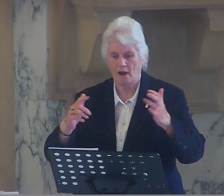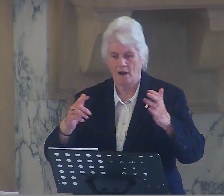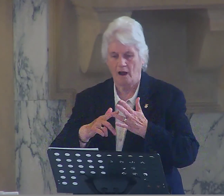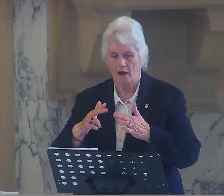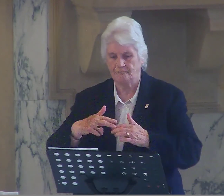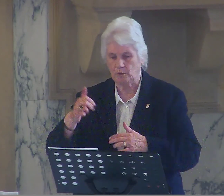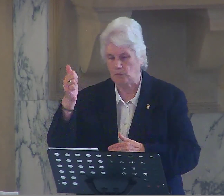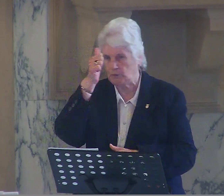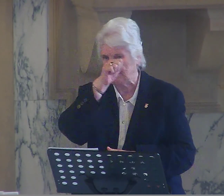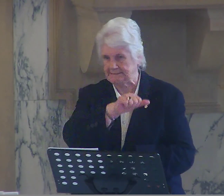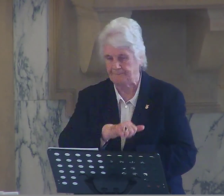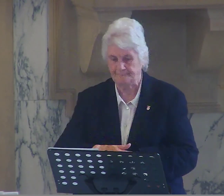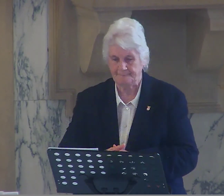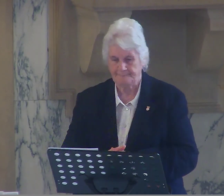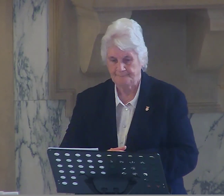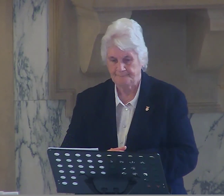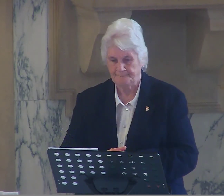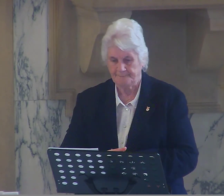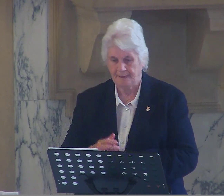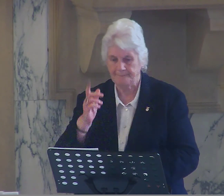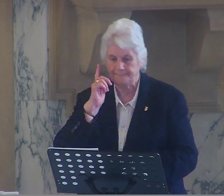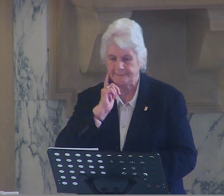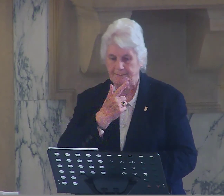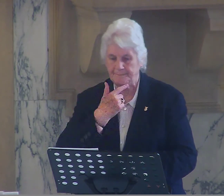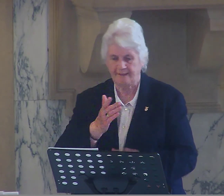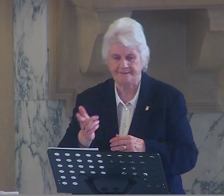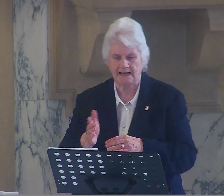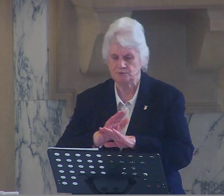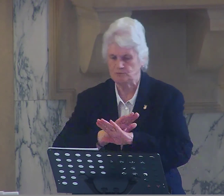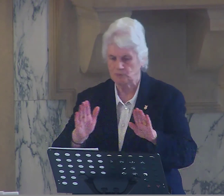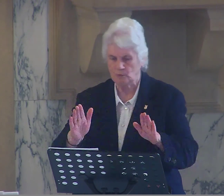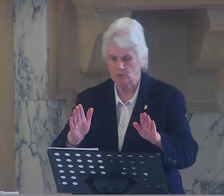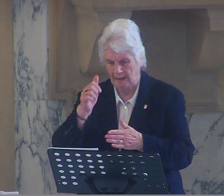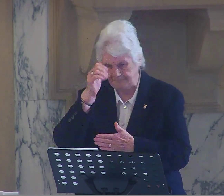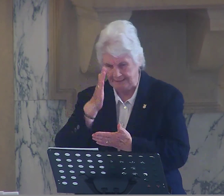A reading from the Scroll of Wisdom.